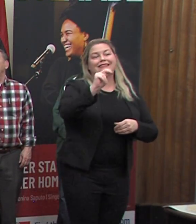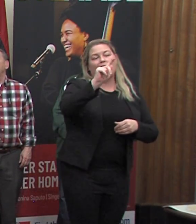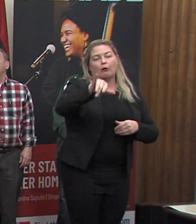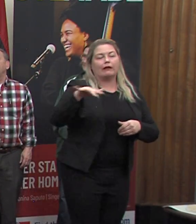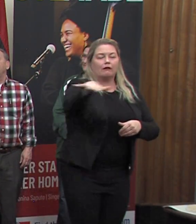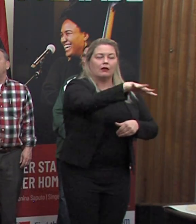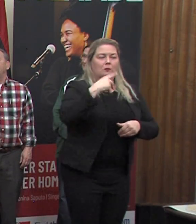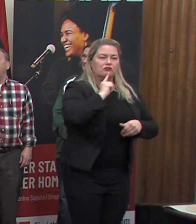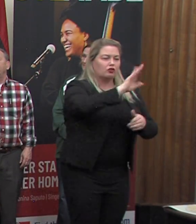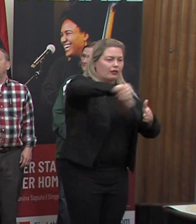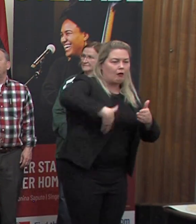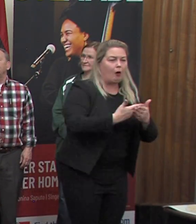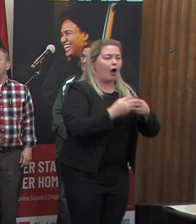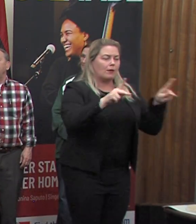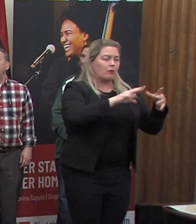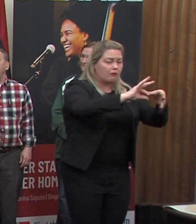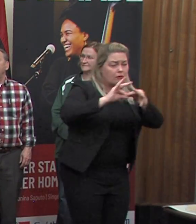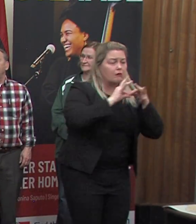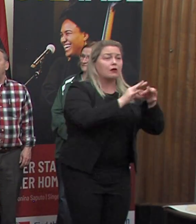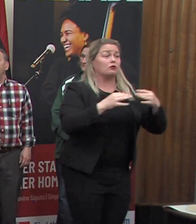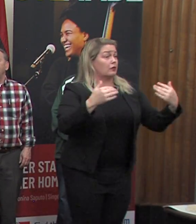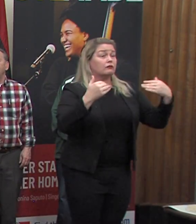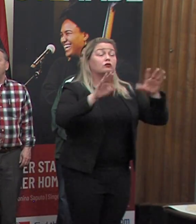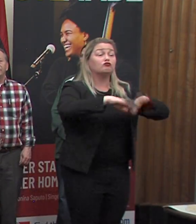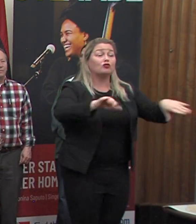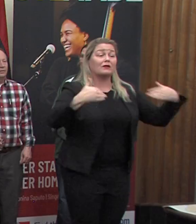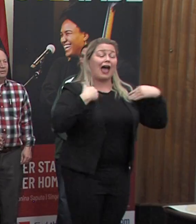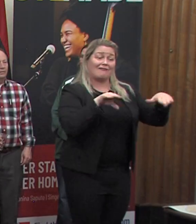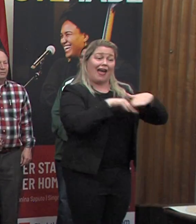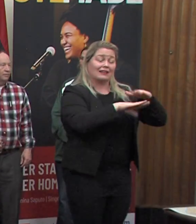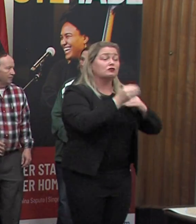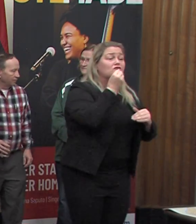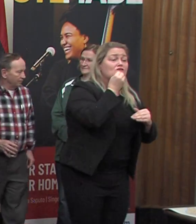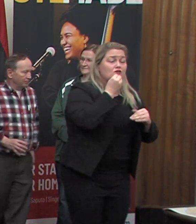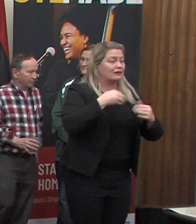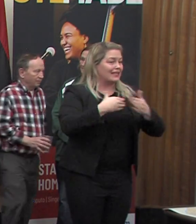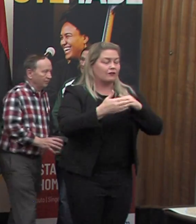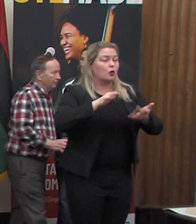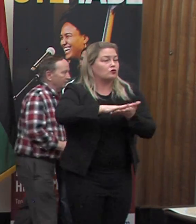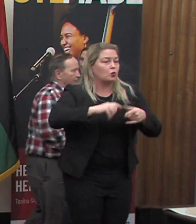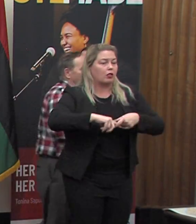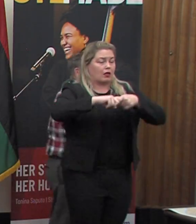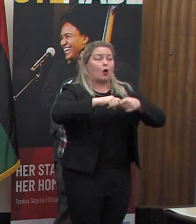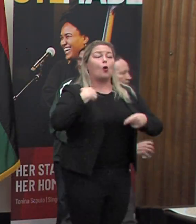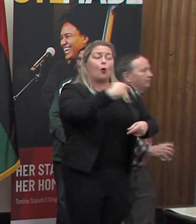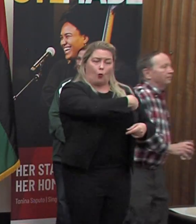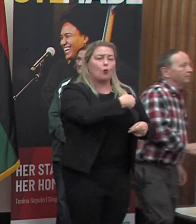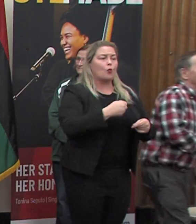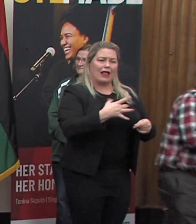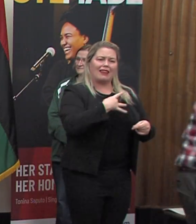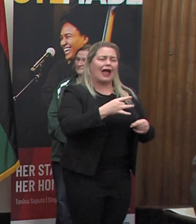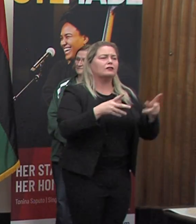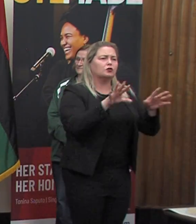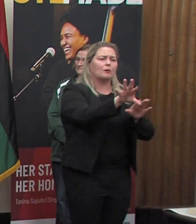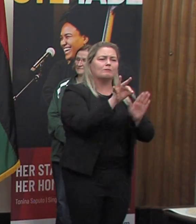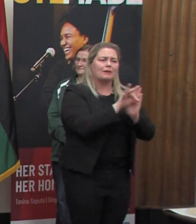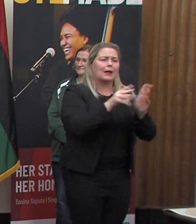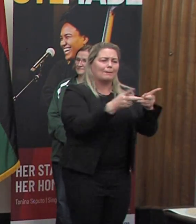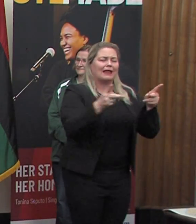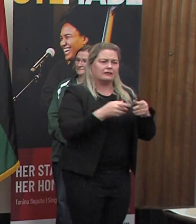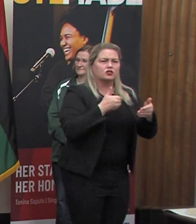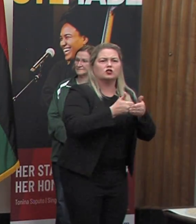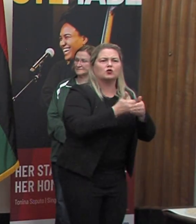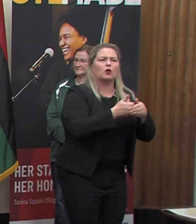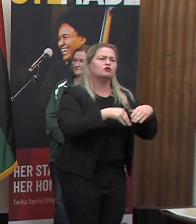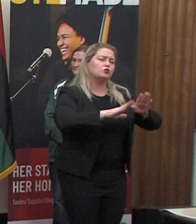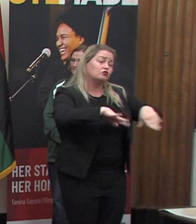have access to meals while school is not in session. We chose sites that were near, within walking distance from